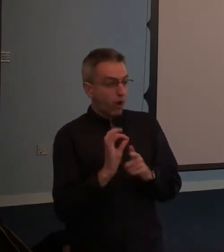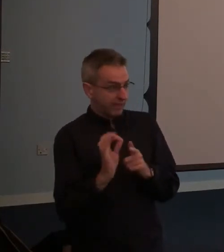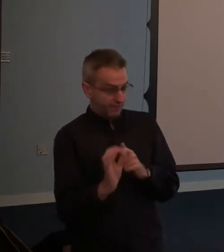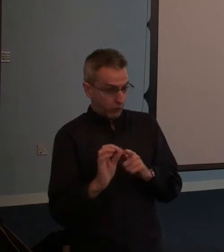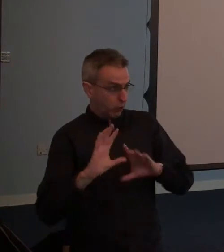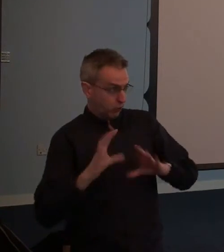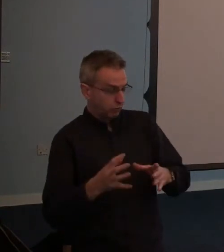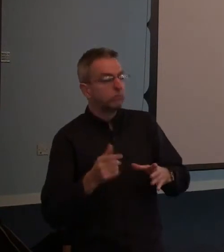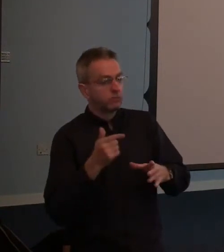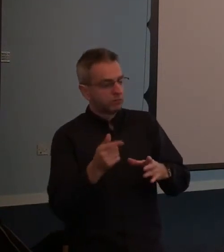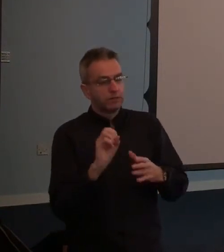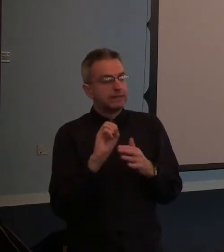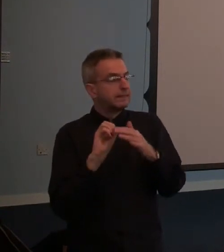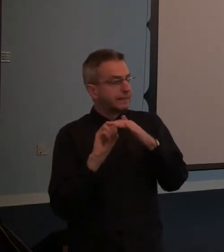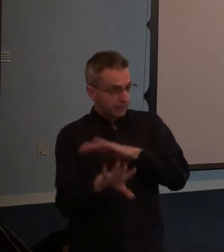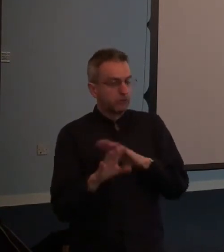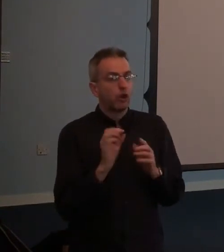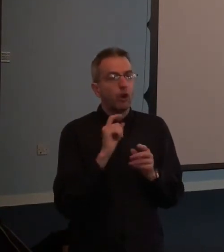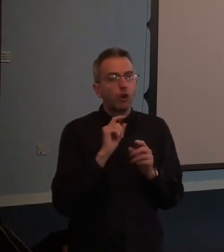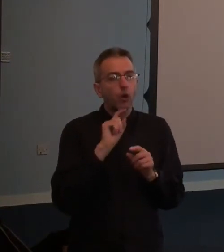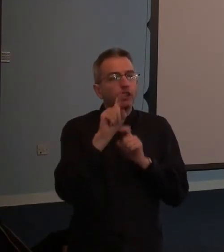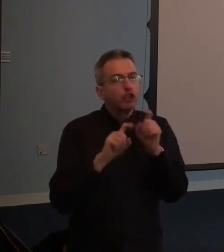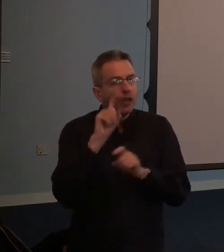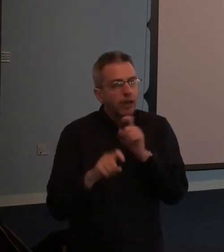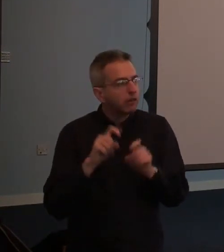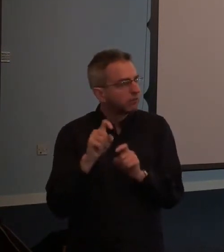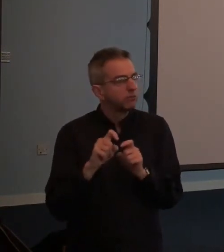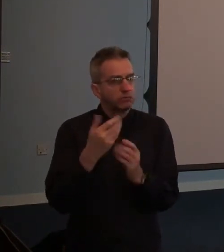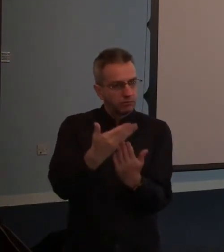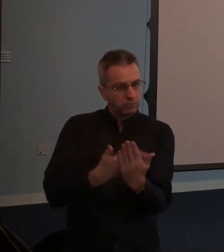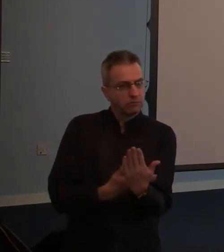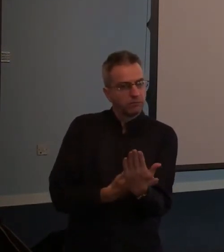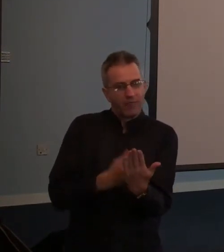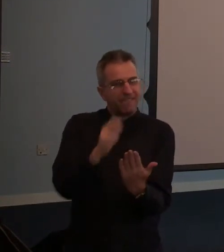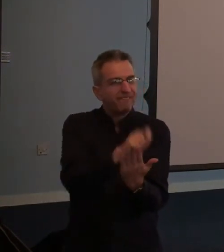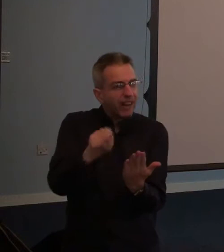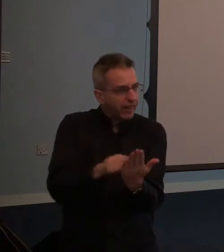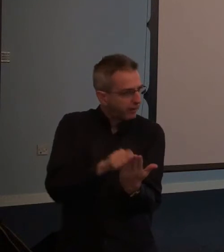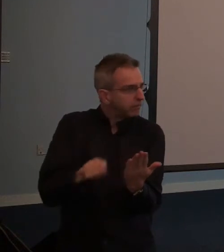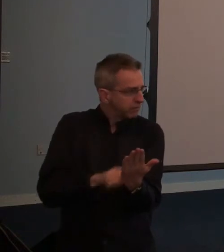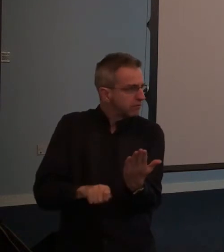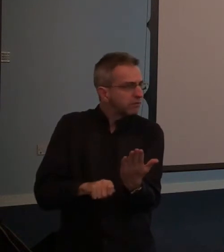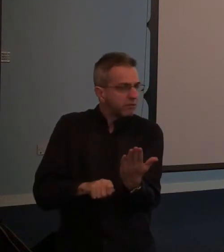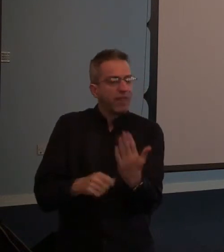And before they came for interview as part of the project, we sent them all a questionnaire. And we asked them to fill it